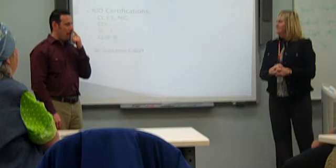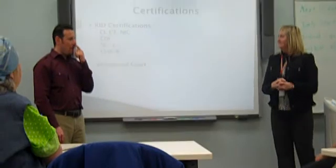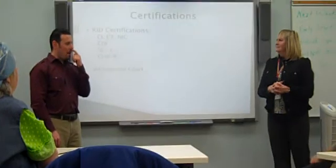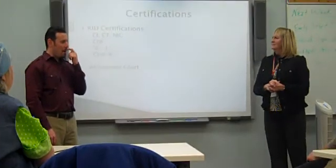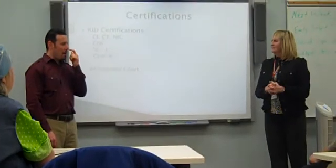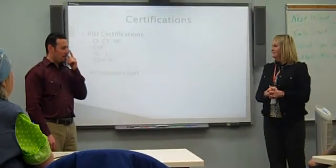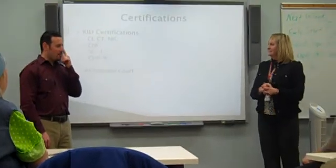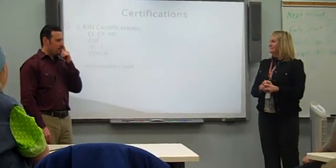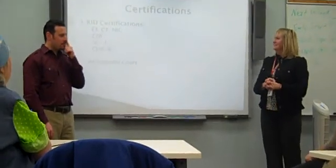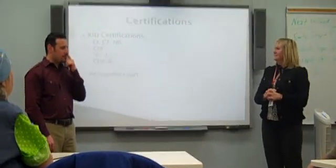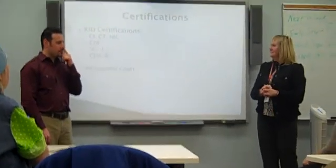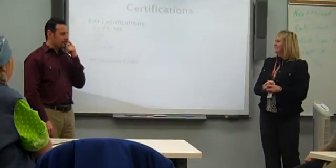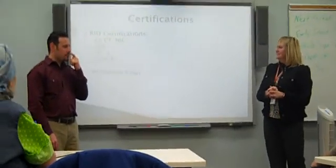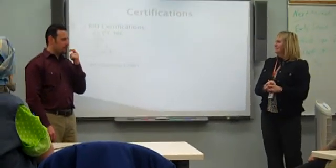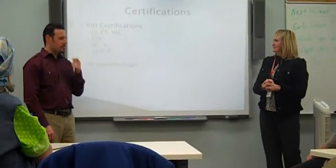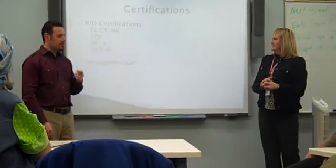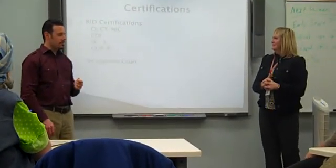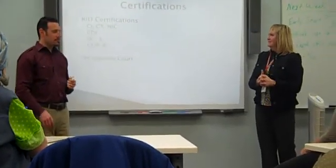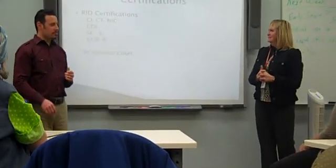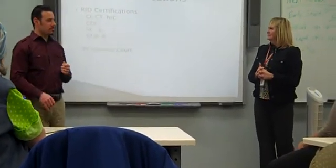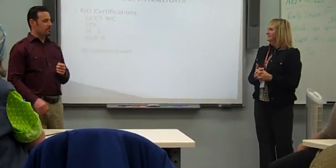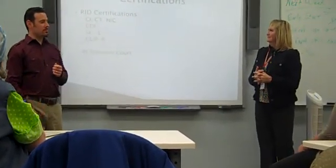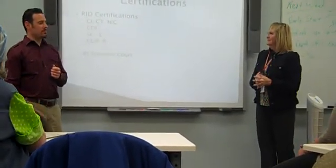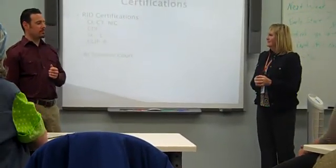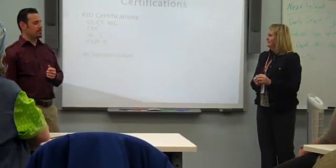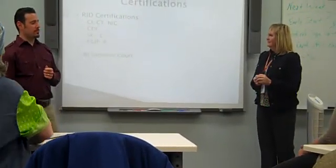Mike, can you explain some of your experiences?